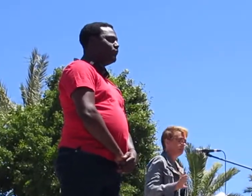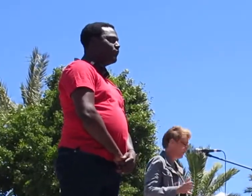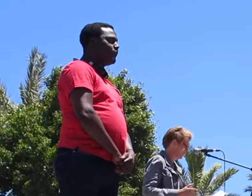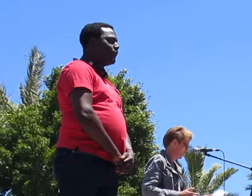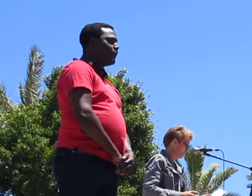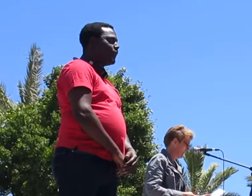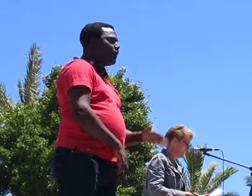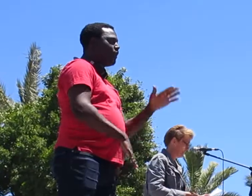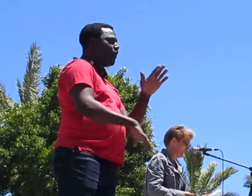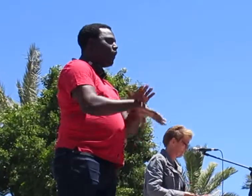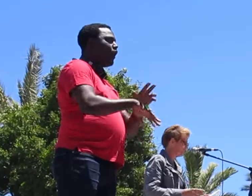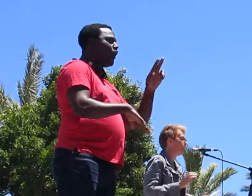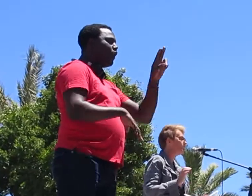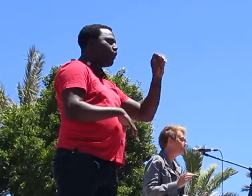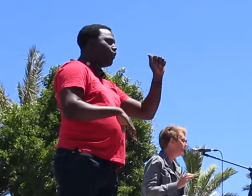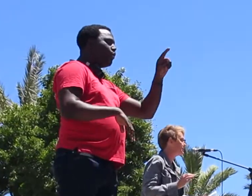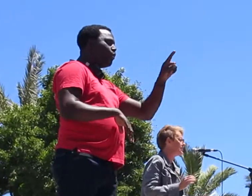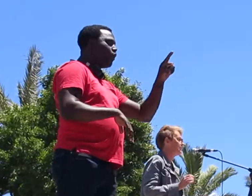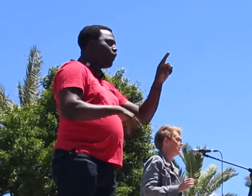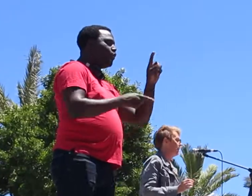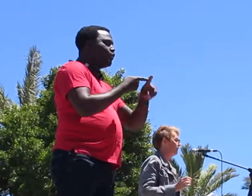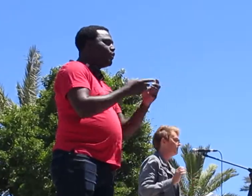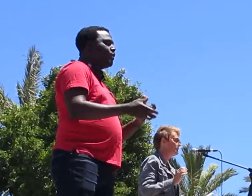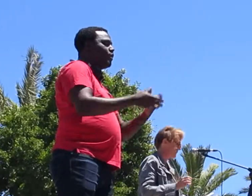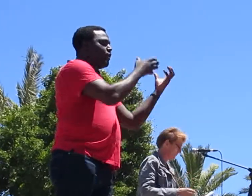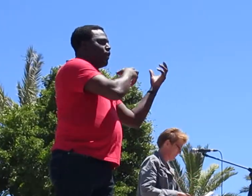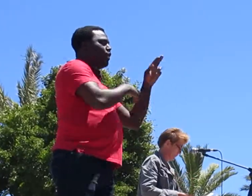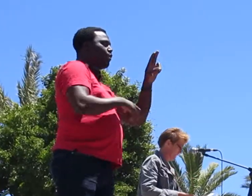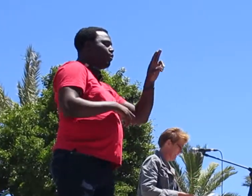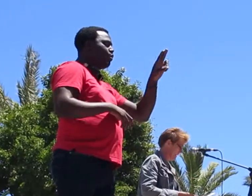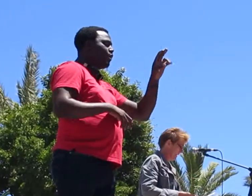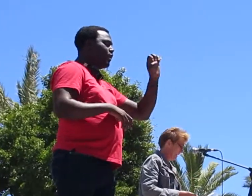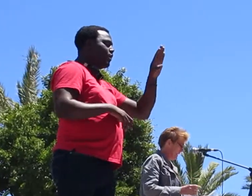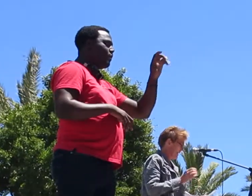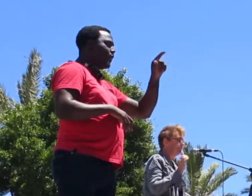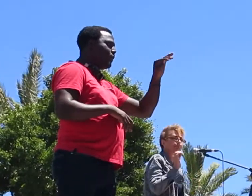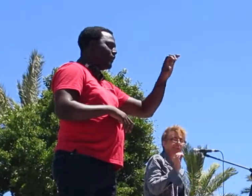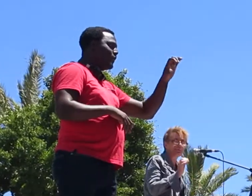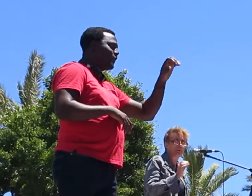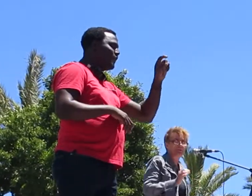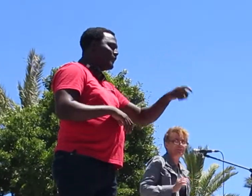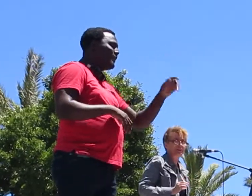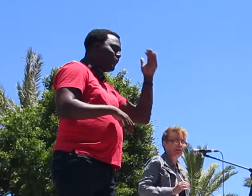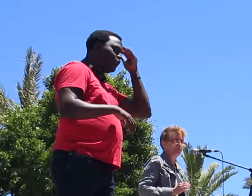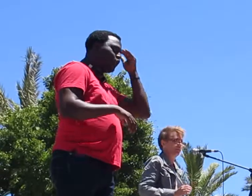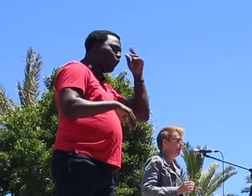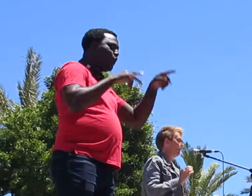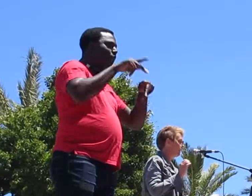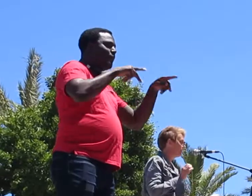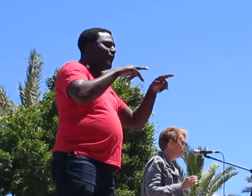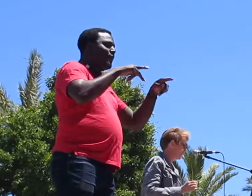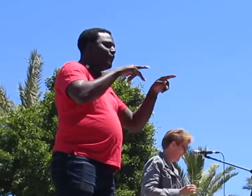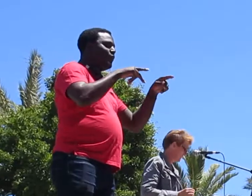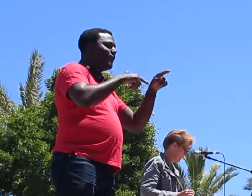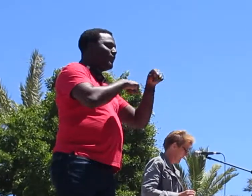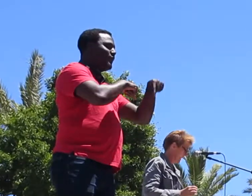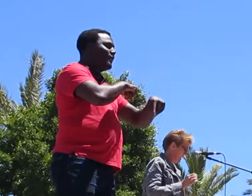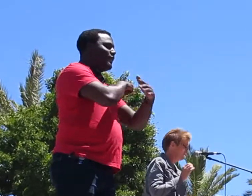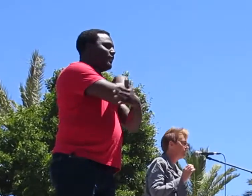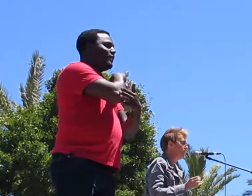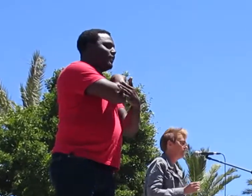On this road to impeachment, the Republicans need to know that this country, the people in this country, are